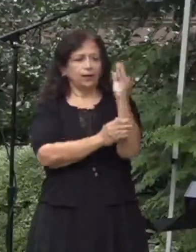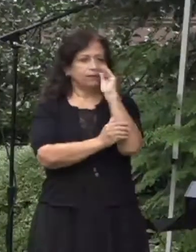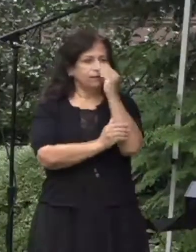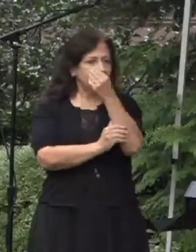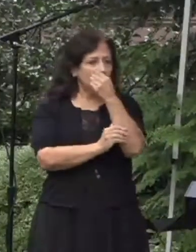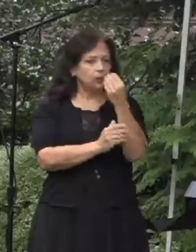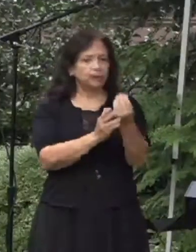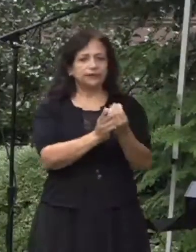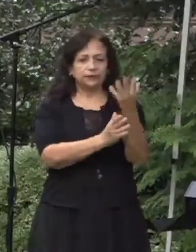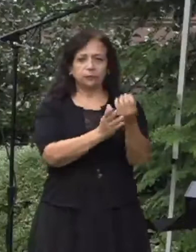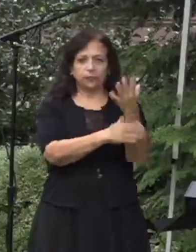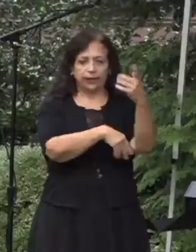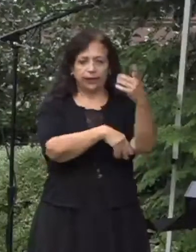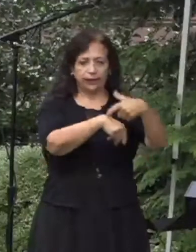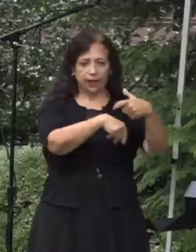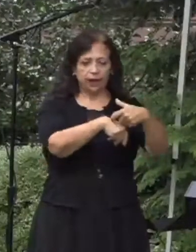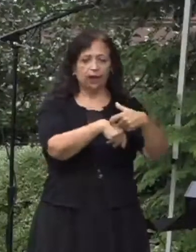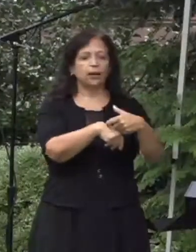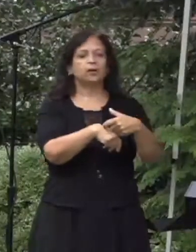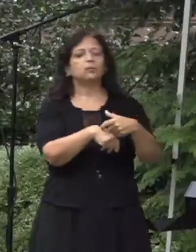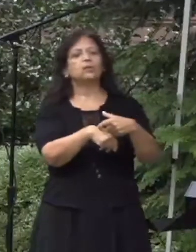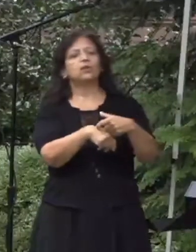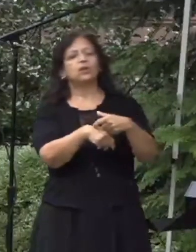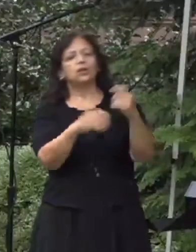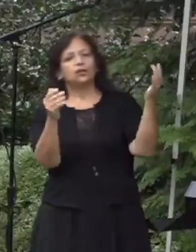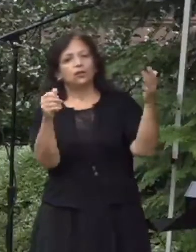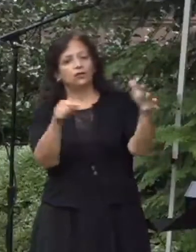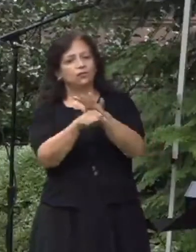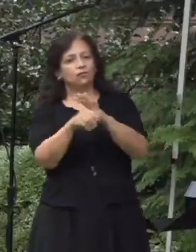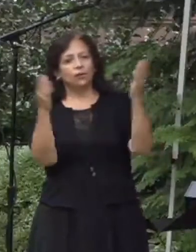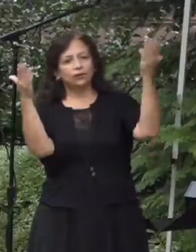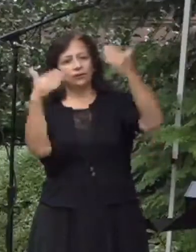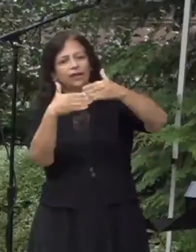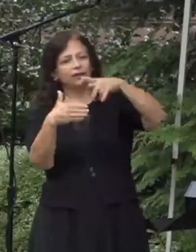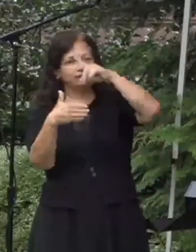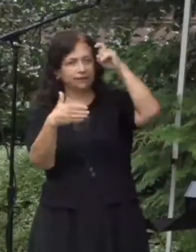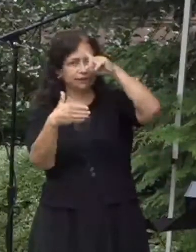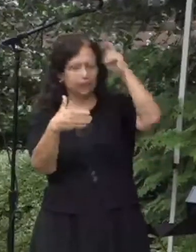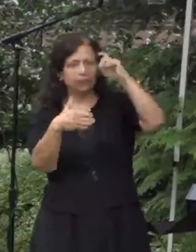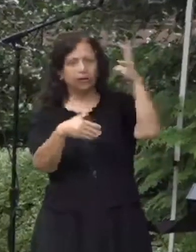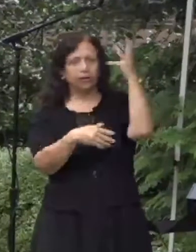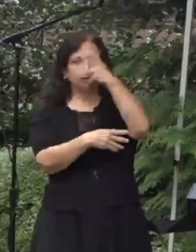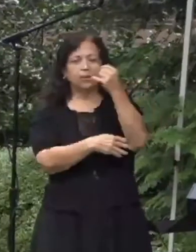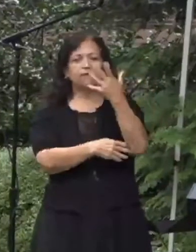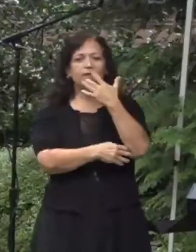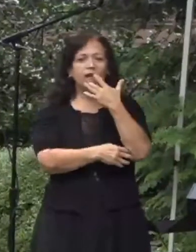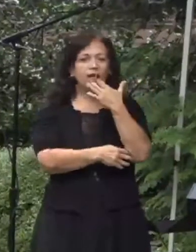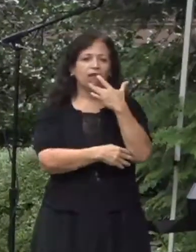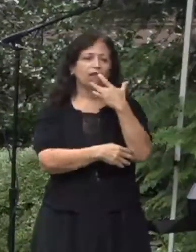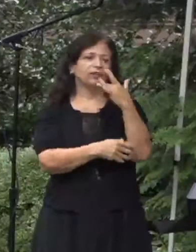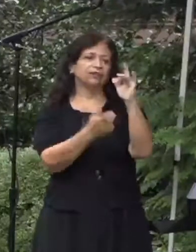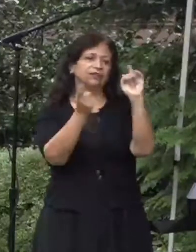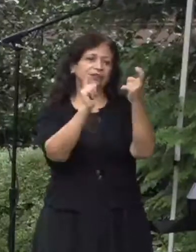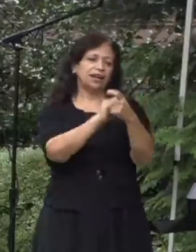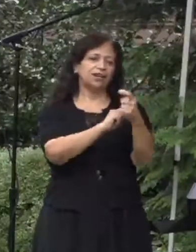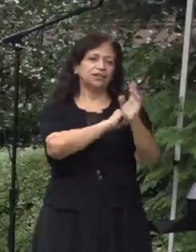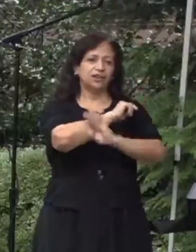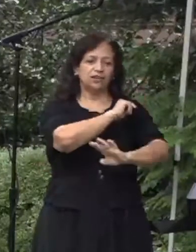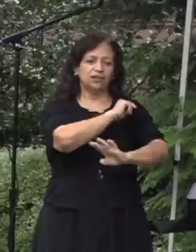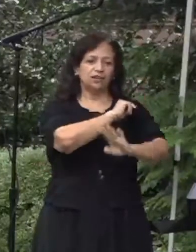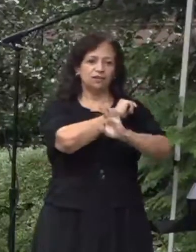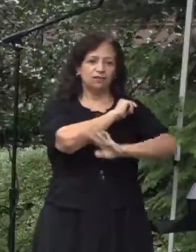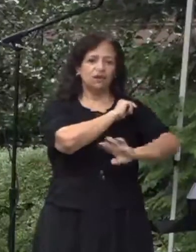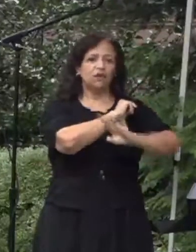flowers in the spring, the full shade of the summer, the beautiful colors changing in the